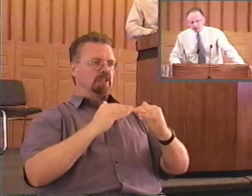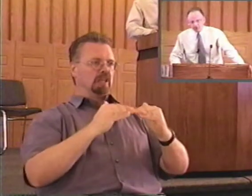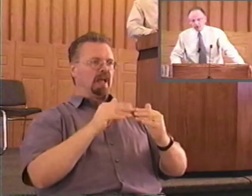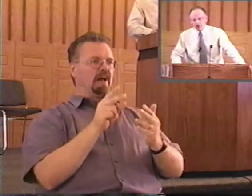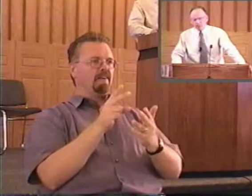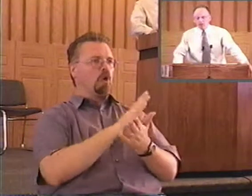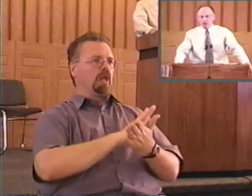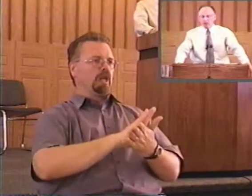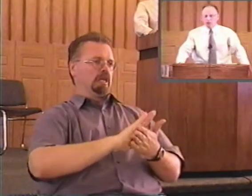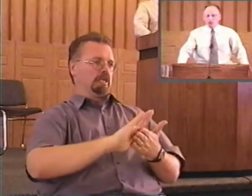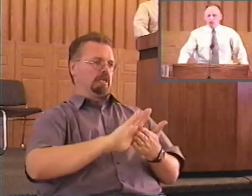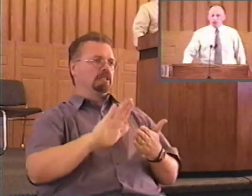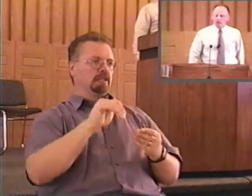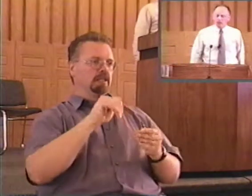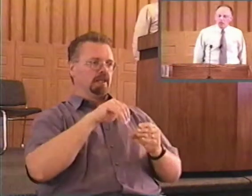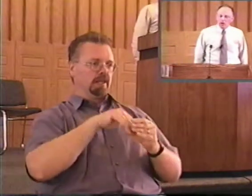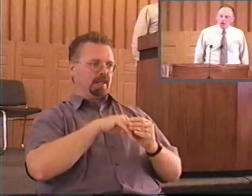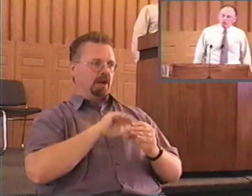There's